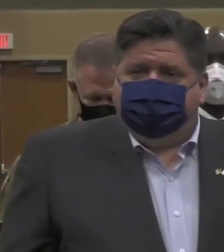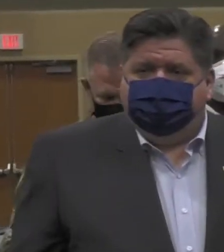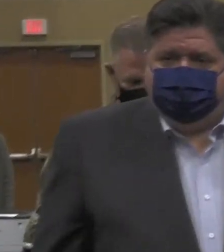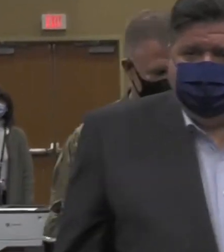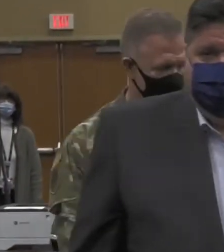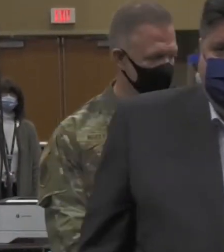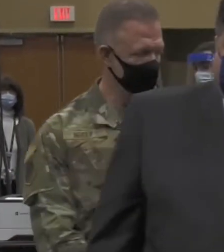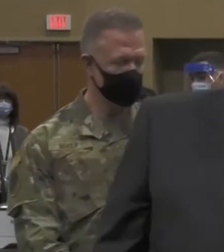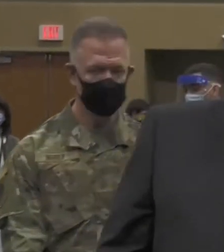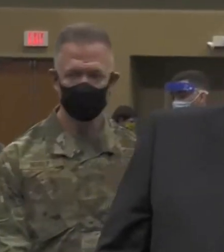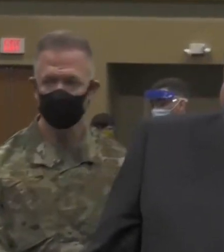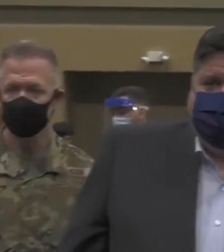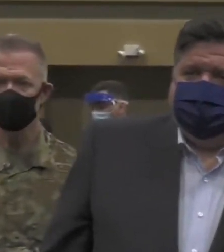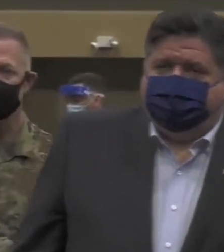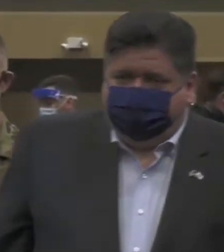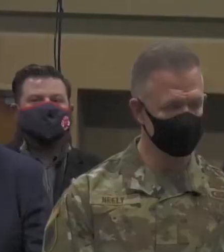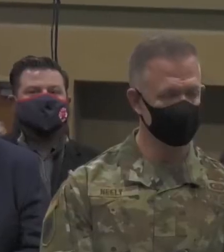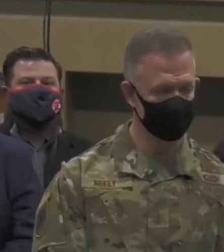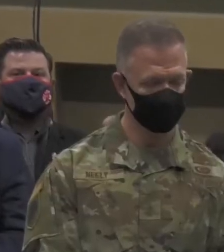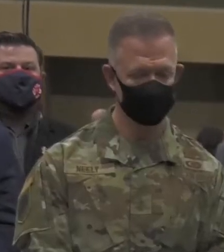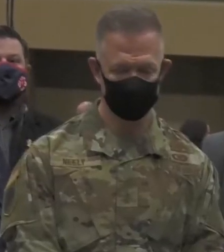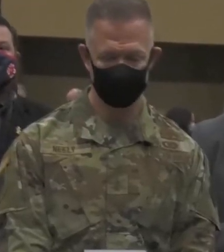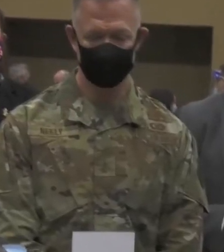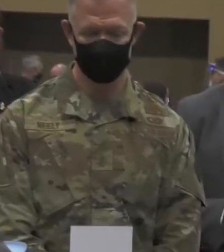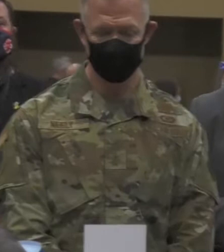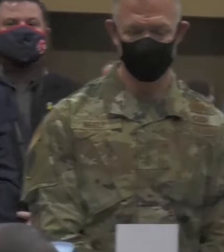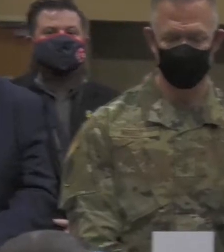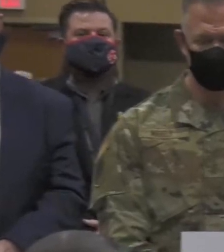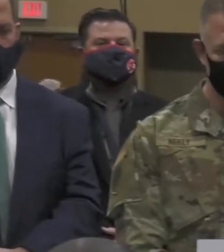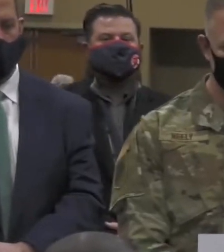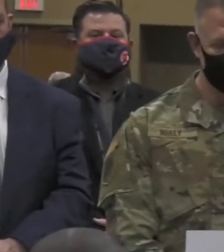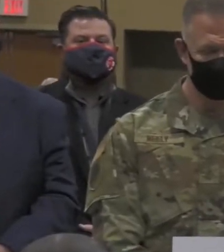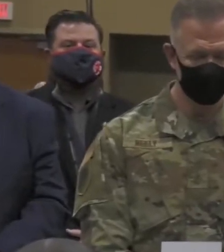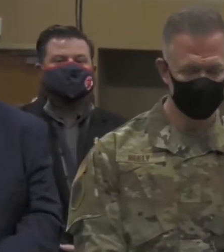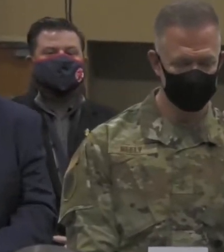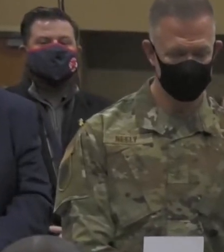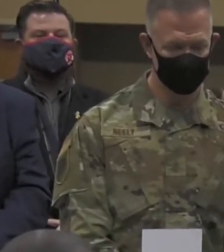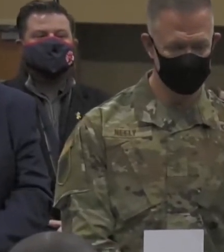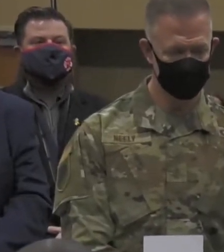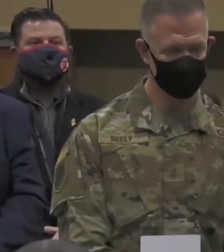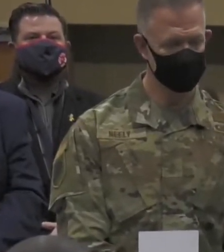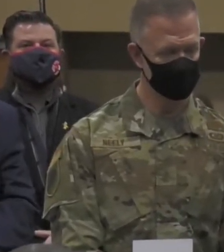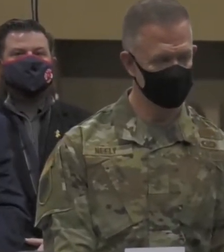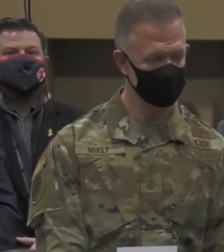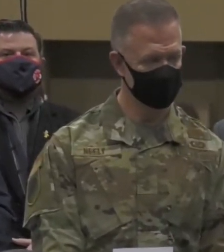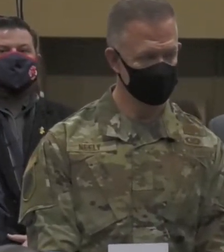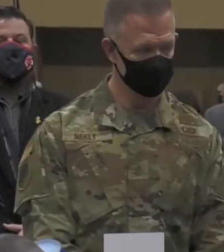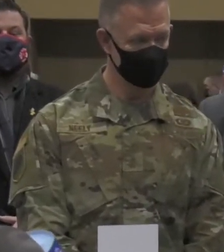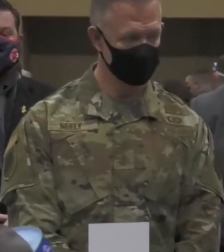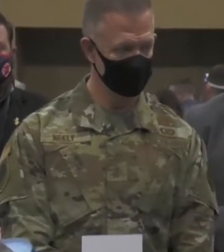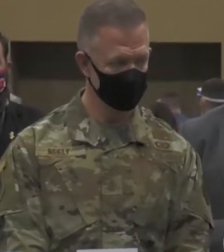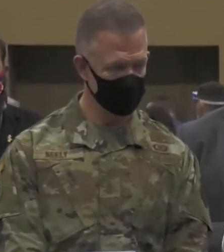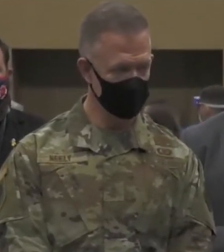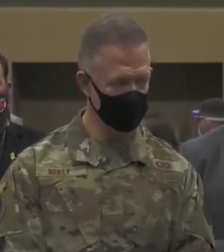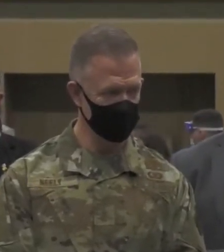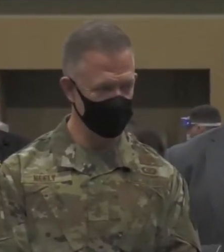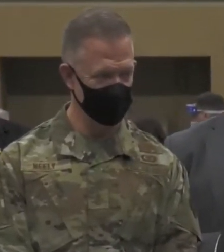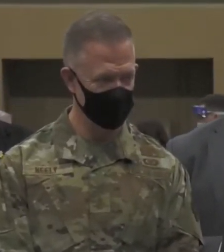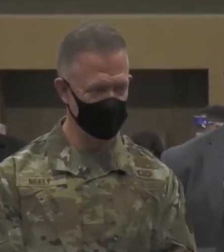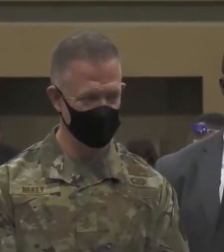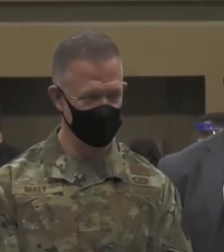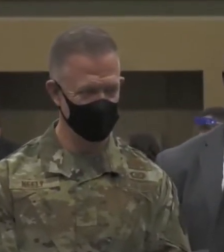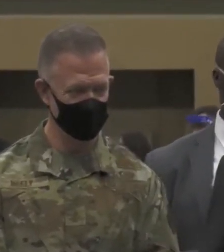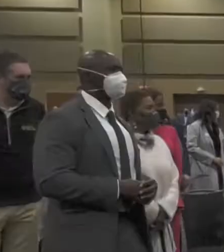approximately 25 more National Guard teams set to launch in the next few weeks alone. As